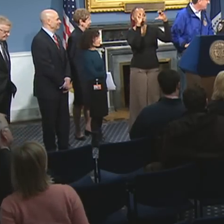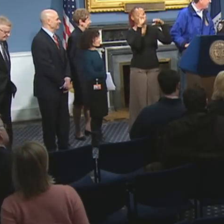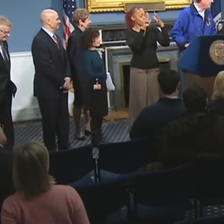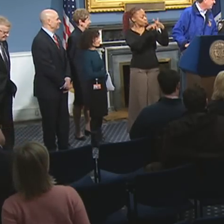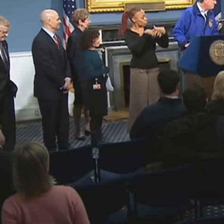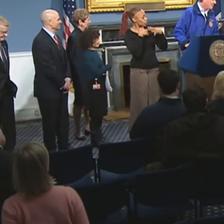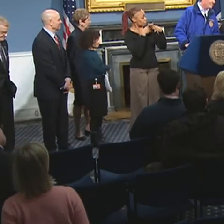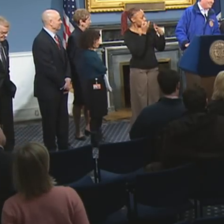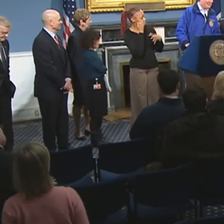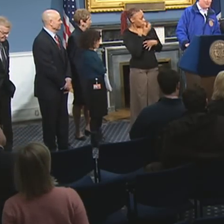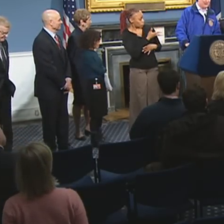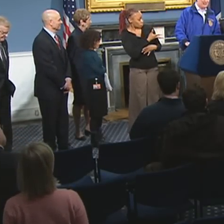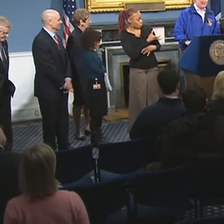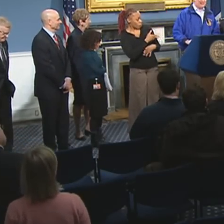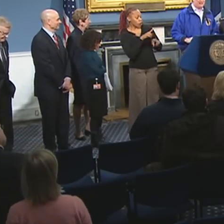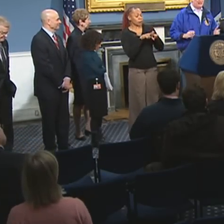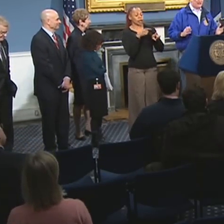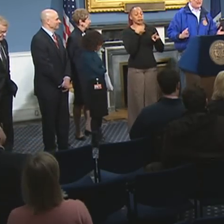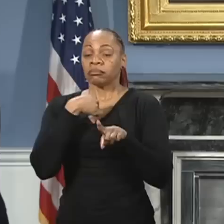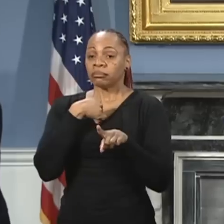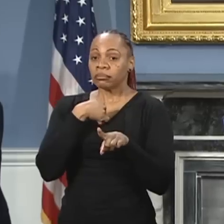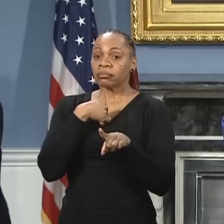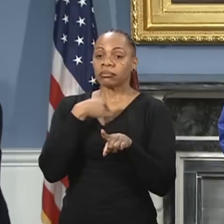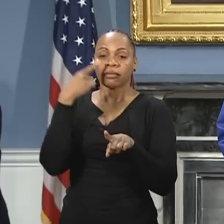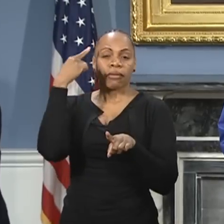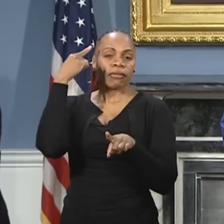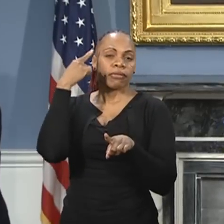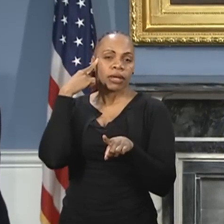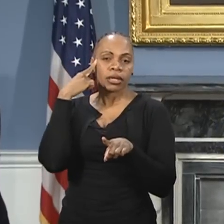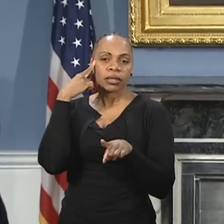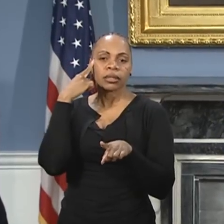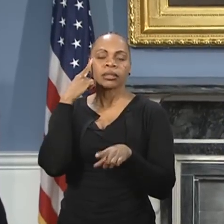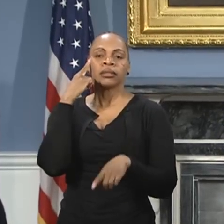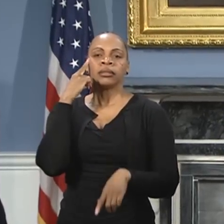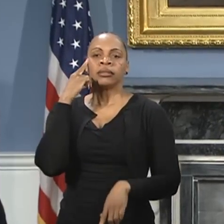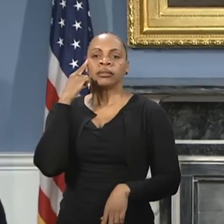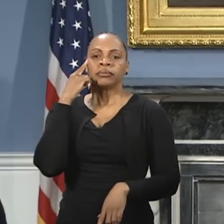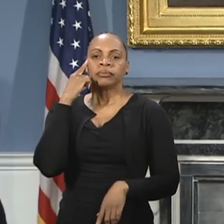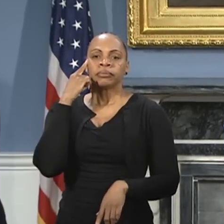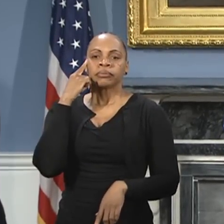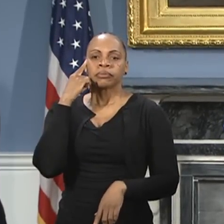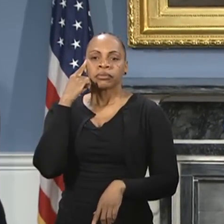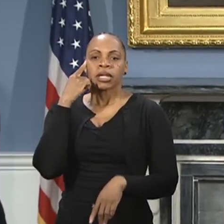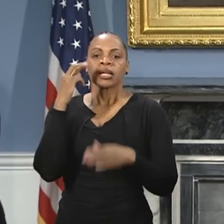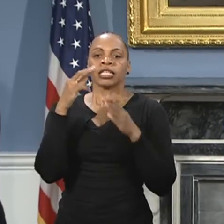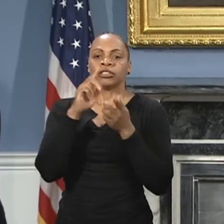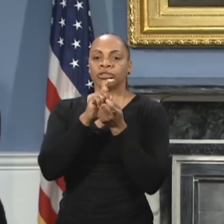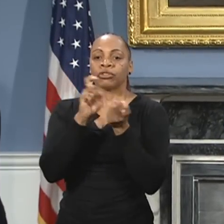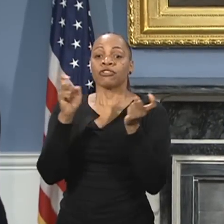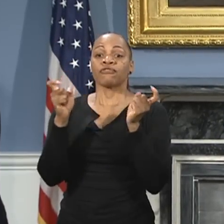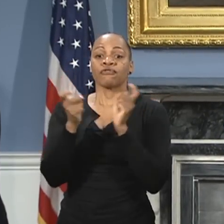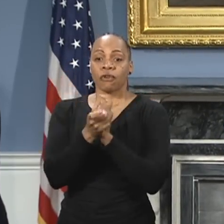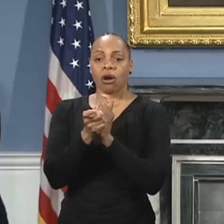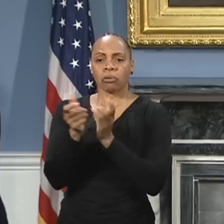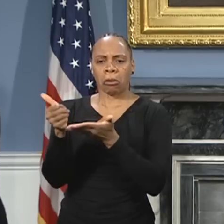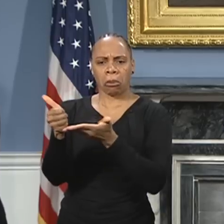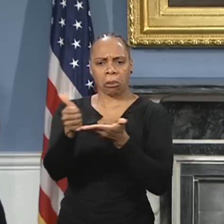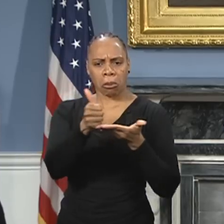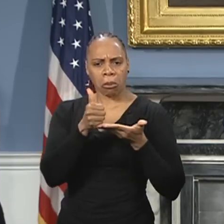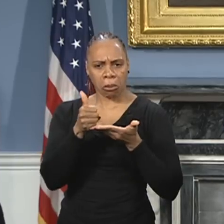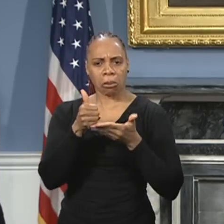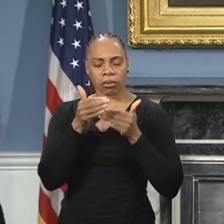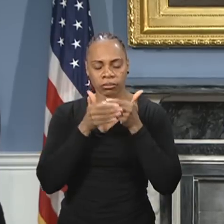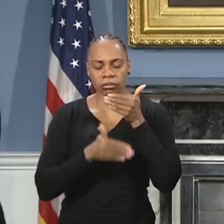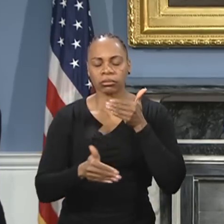like, but I will. I think these are reforms that will help us on an ongoing basis.